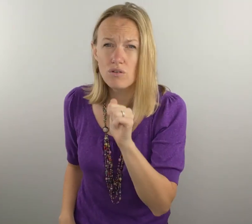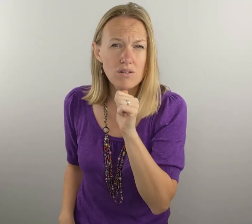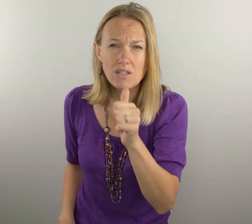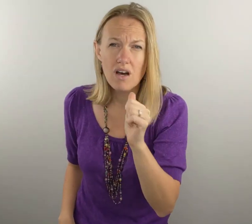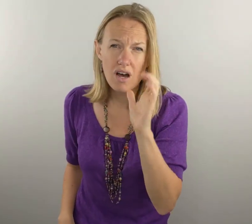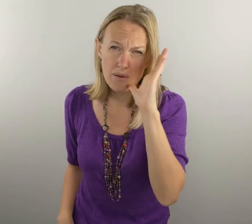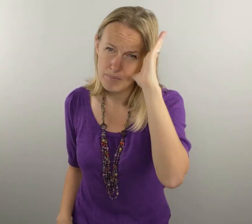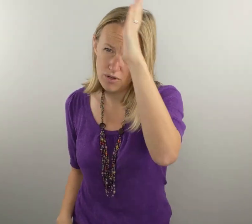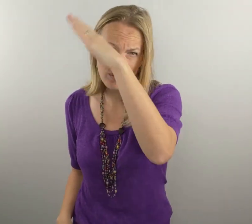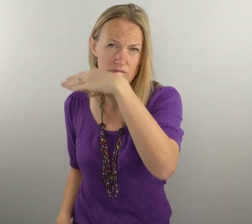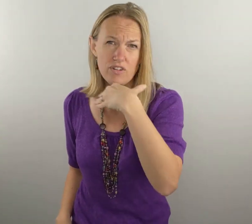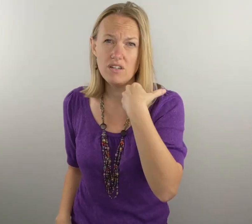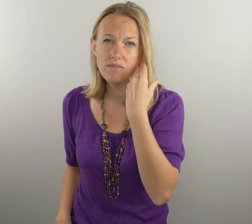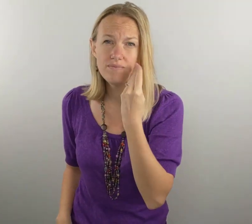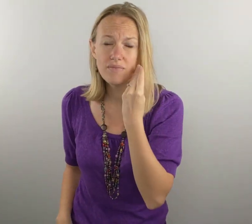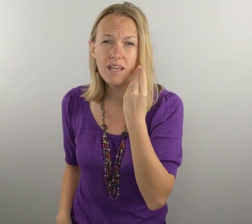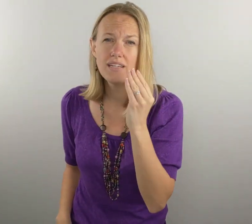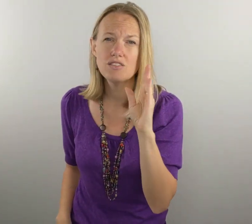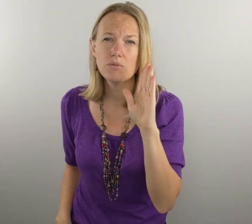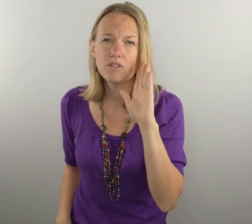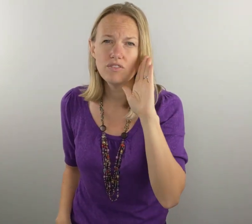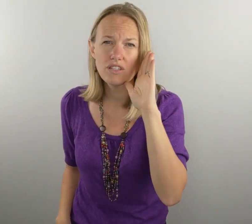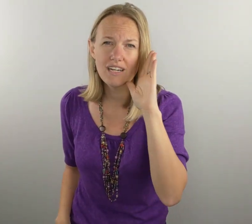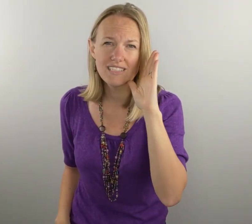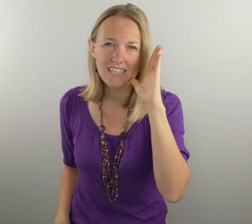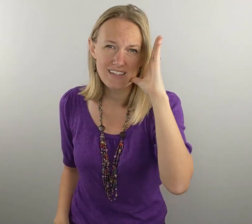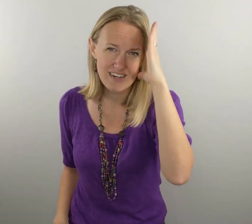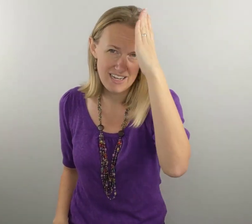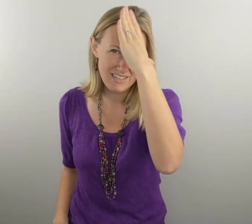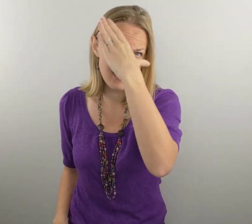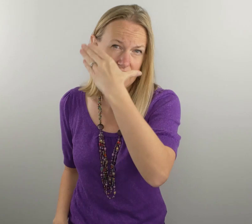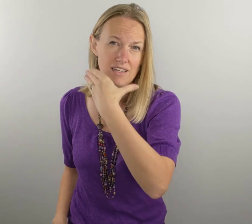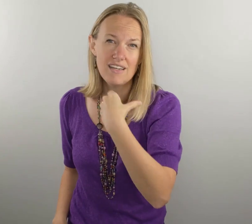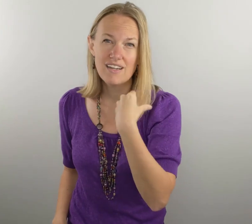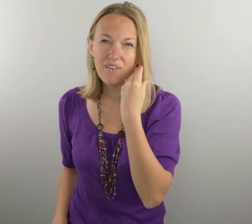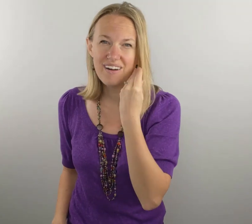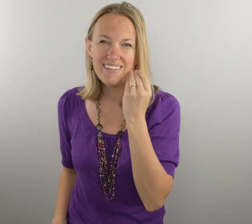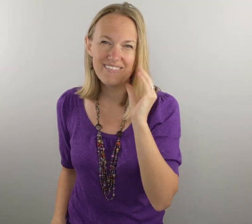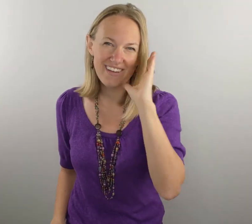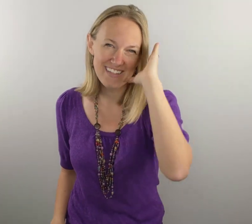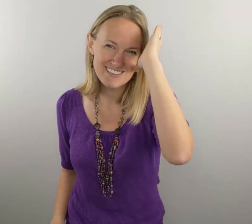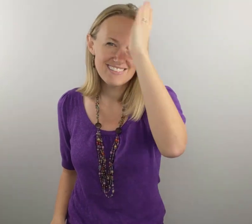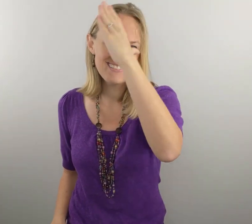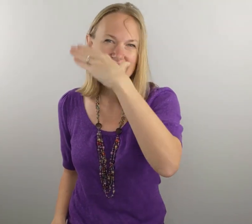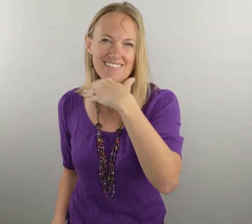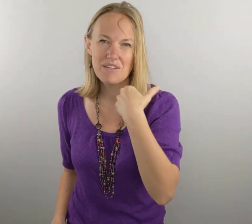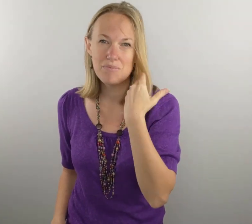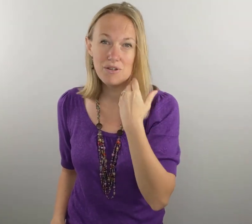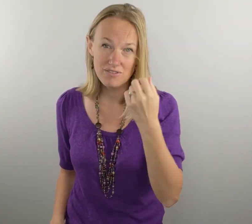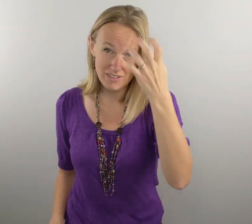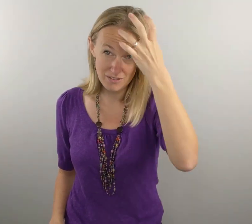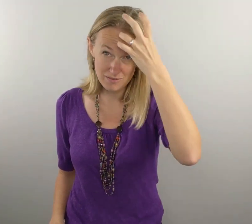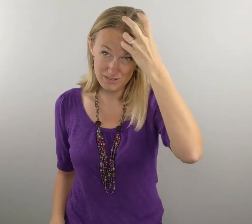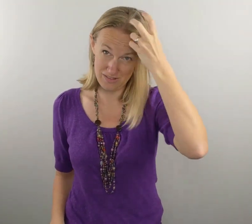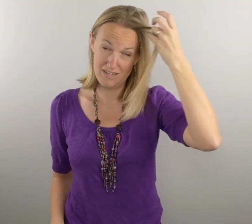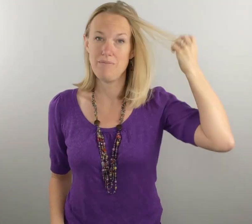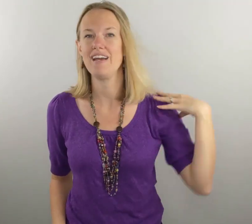you're not beautiful, okay? So beautiful, you kind of take your hand and go around your face, beautiful. Oh, sorry, cut my hair